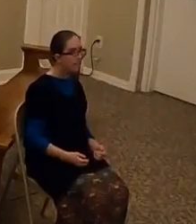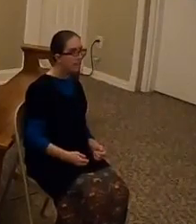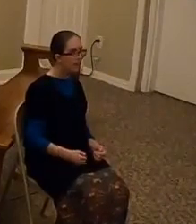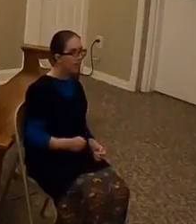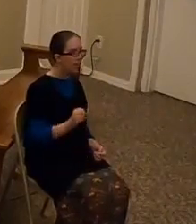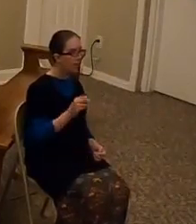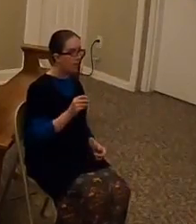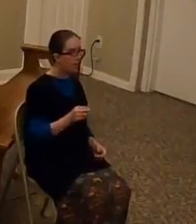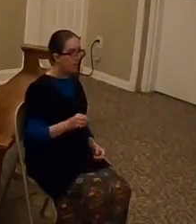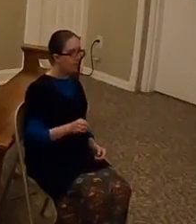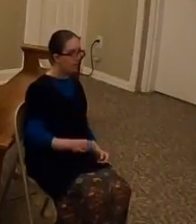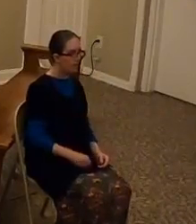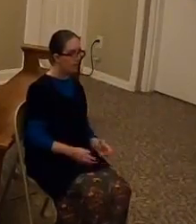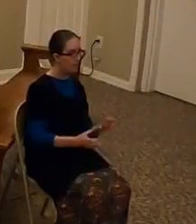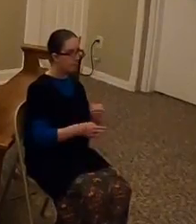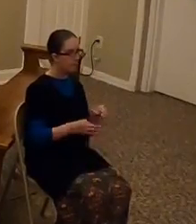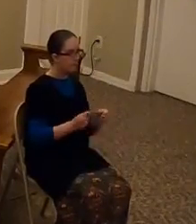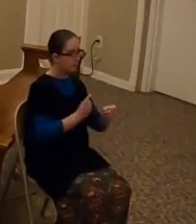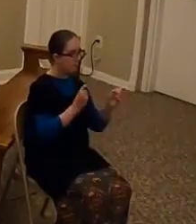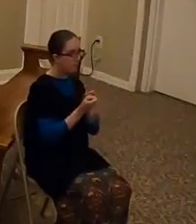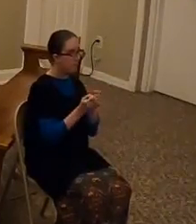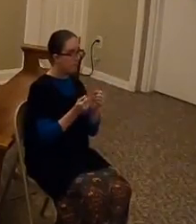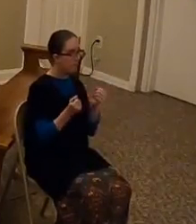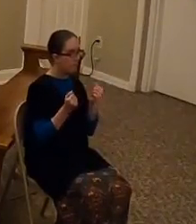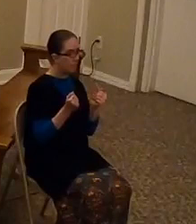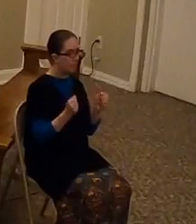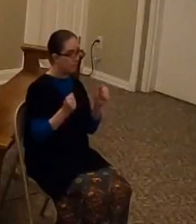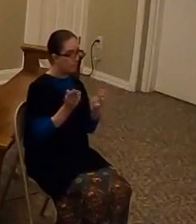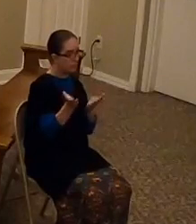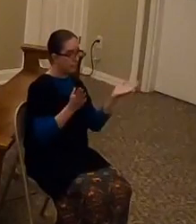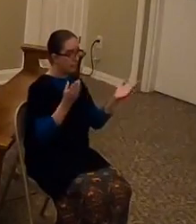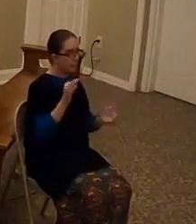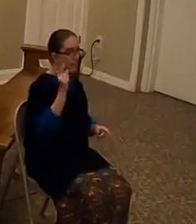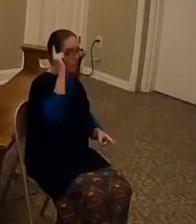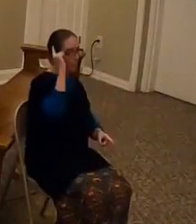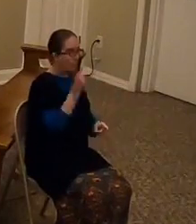so being made free from sin, you became the servants of righteousness.